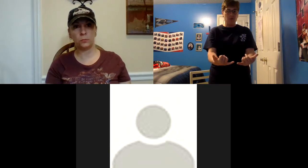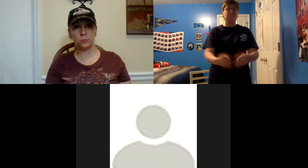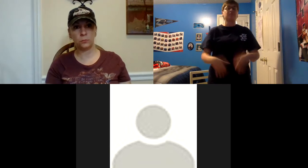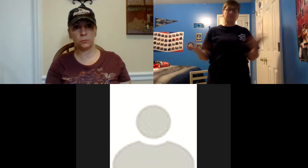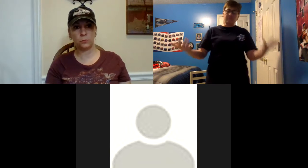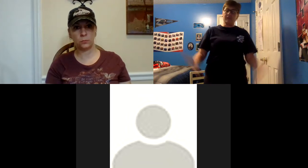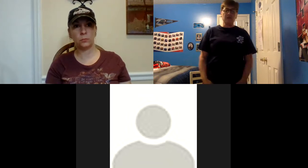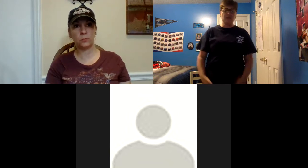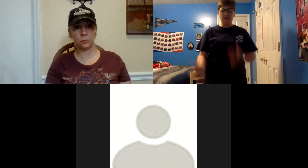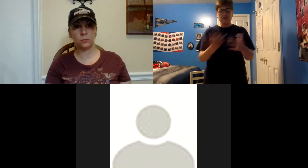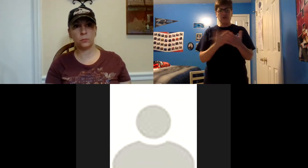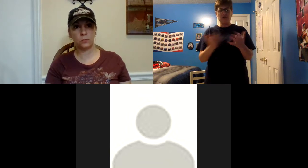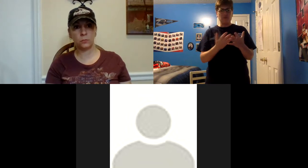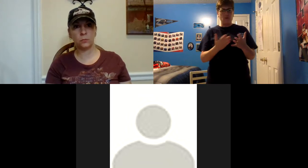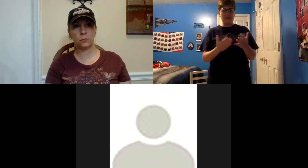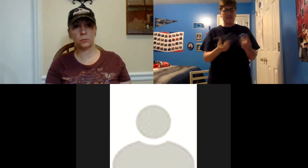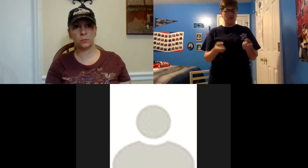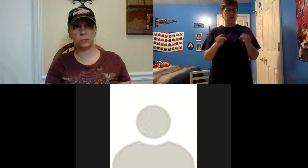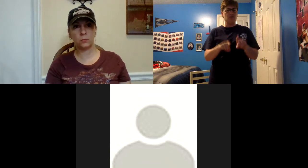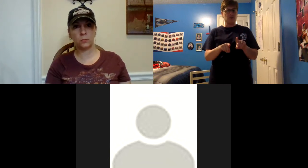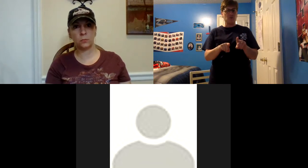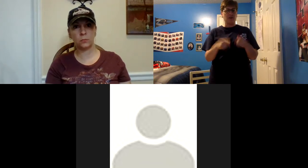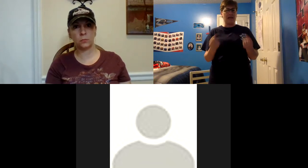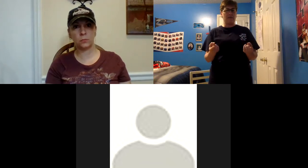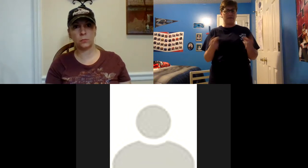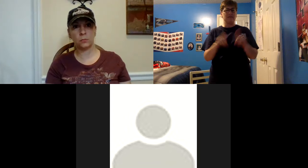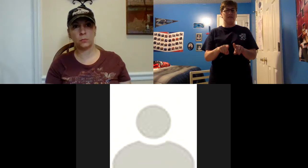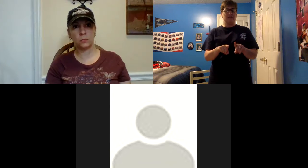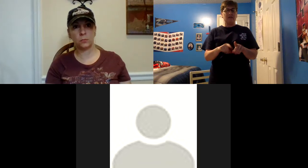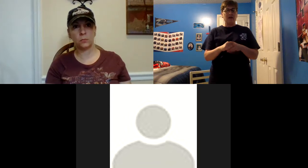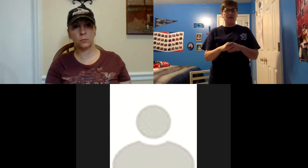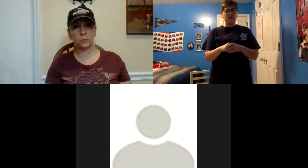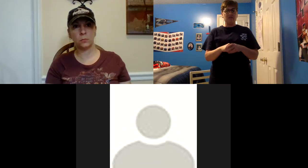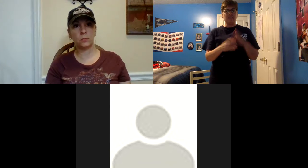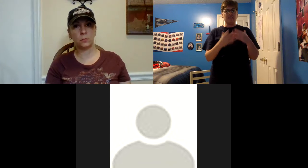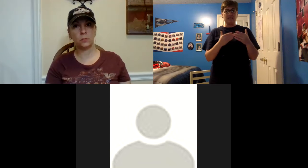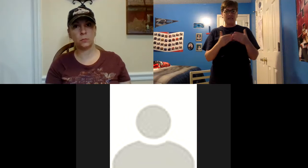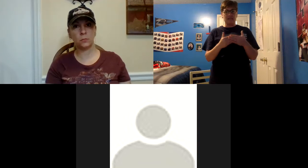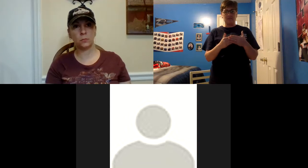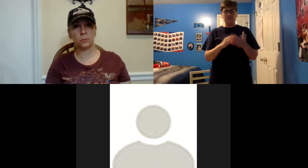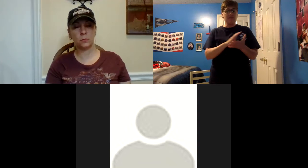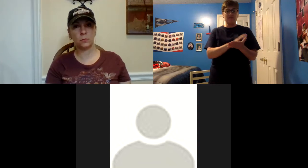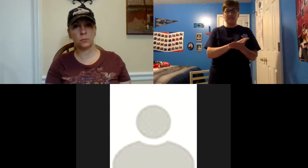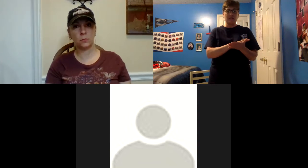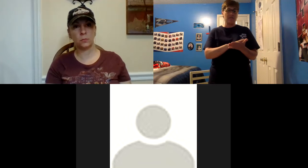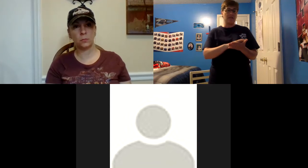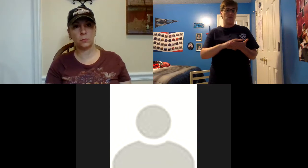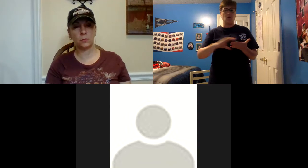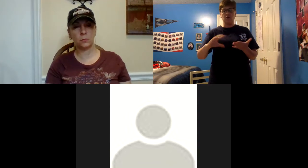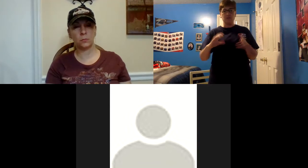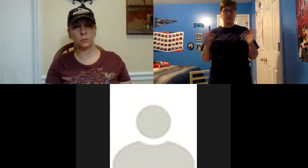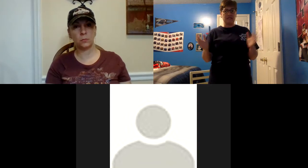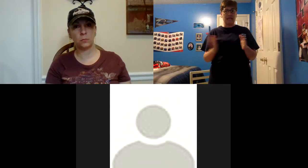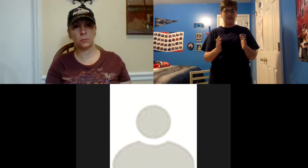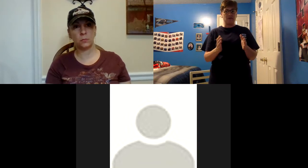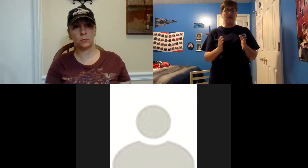now. So, there's all different ways that you can use the word happened. If it's a synonym, even if it's like many